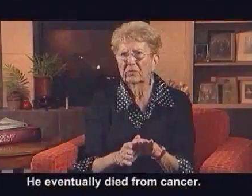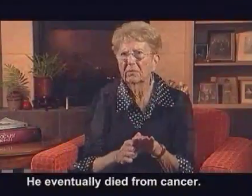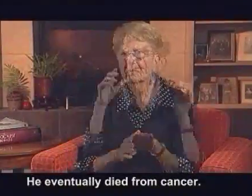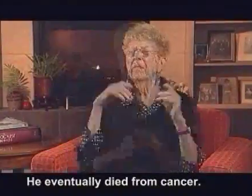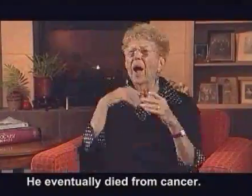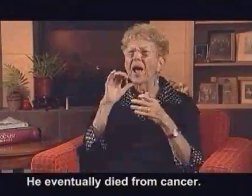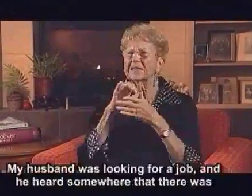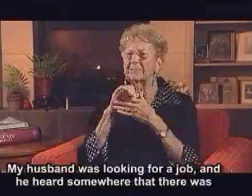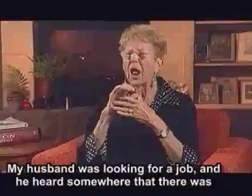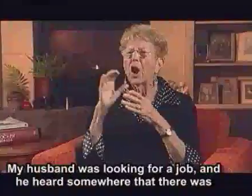cancer.